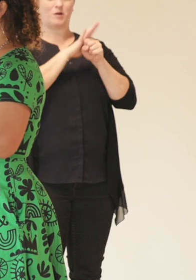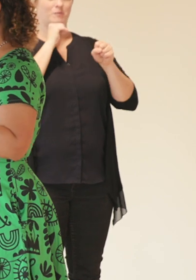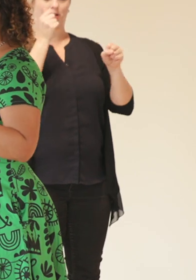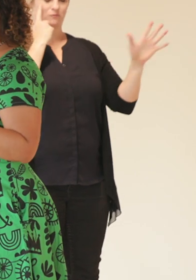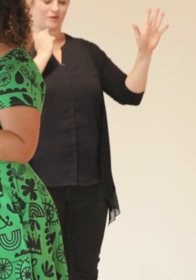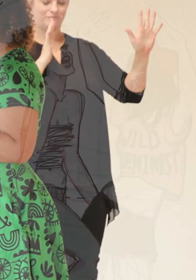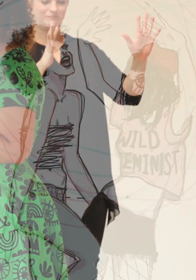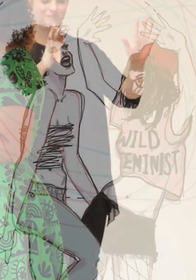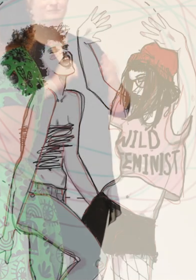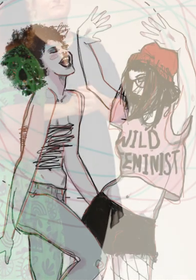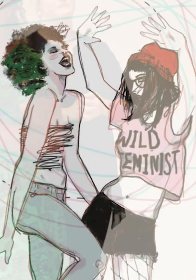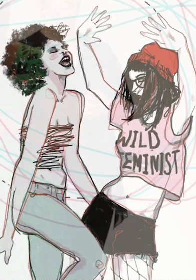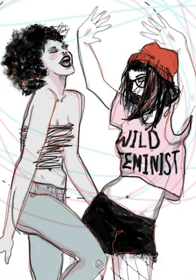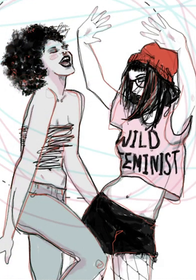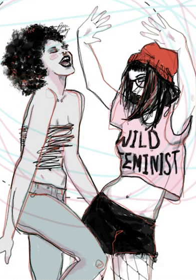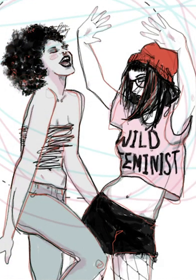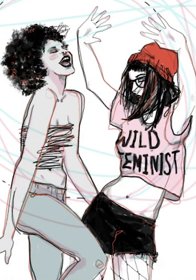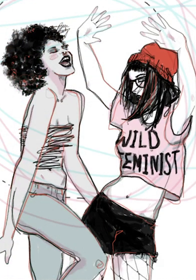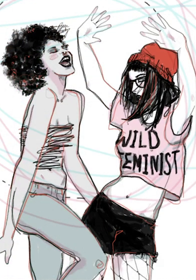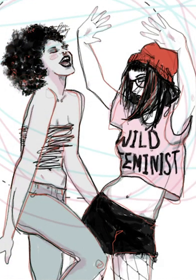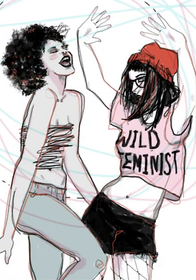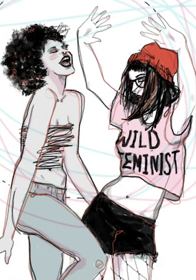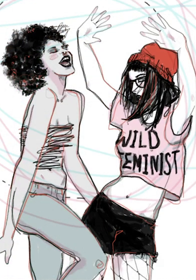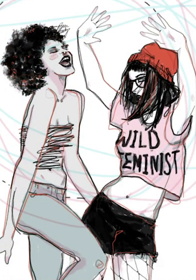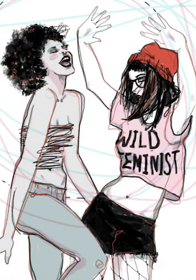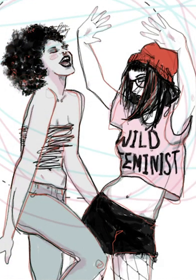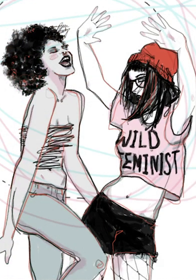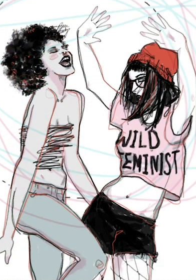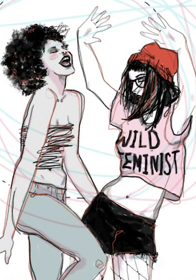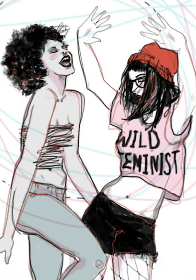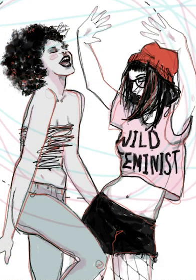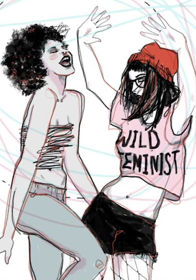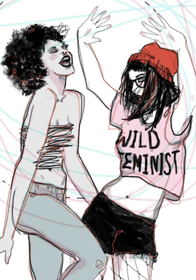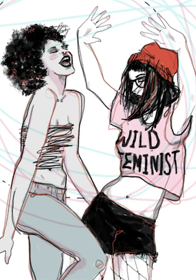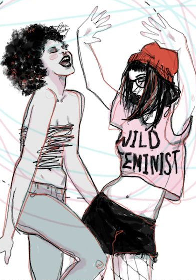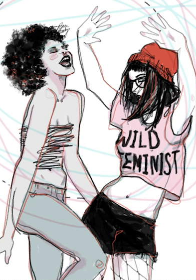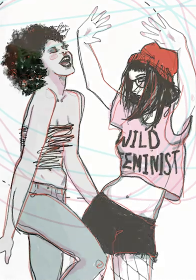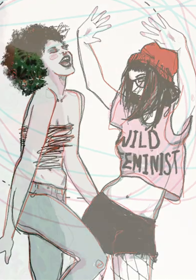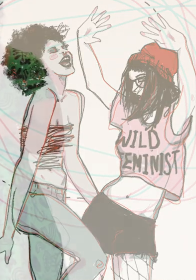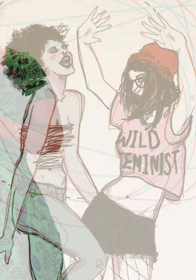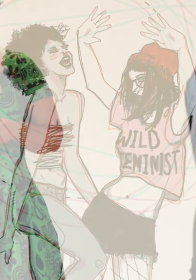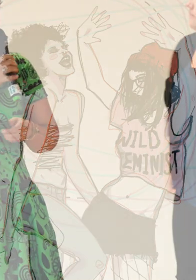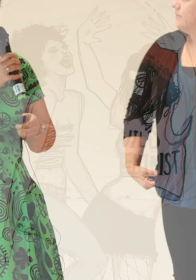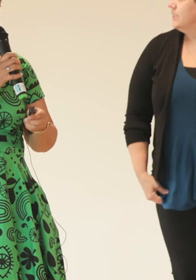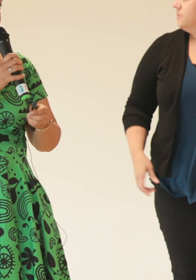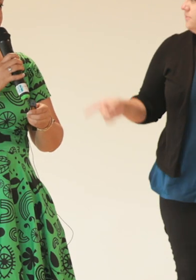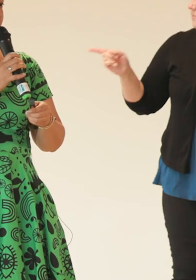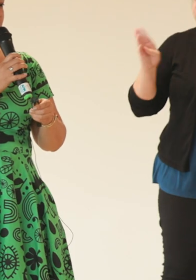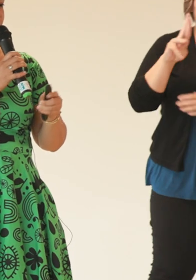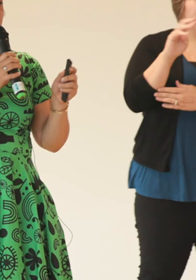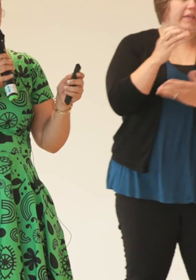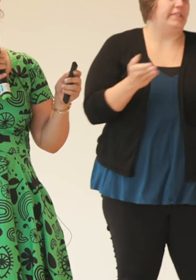So I met Brie, and I don't know if she's here, but she is. I met her at Creative Mornings, and we're collaborating. She's